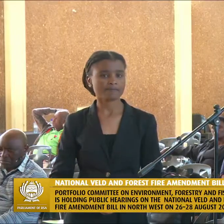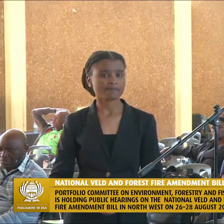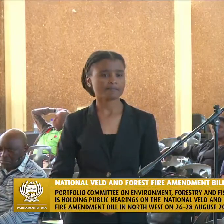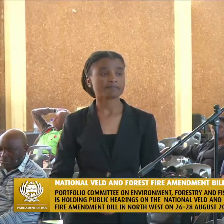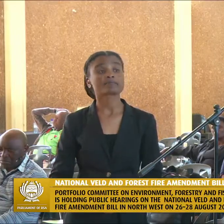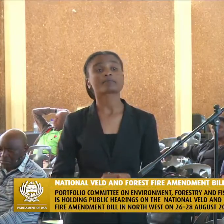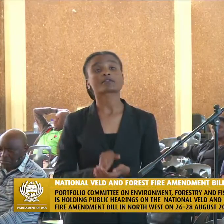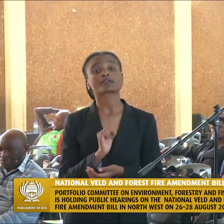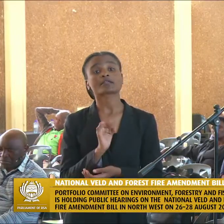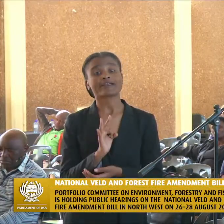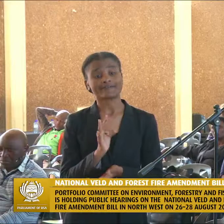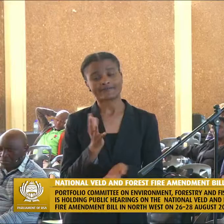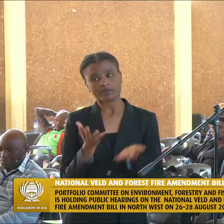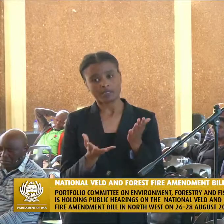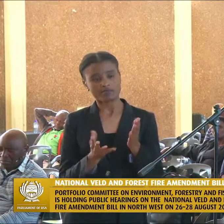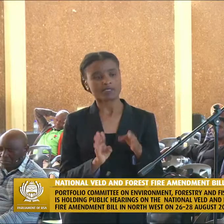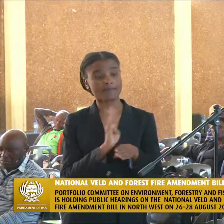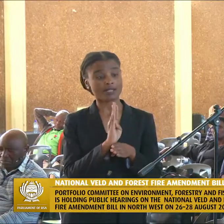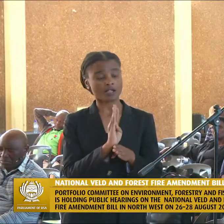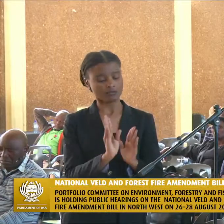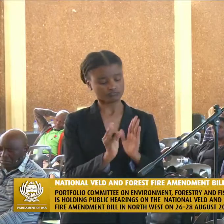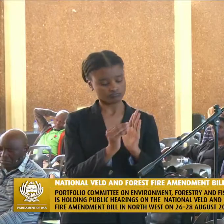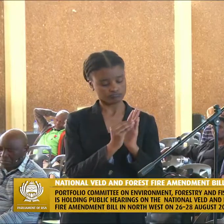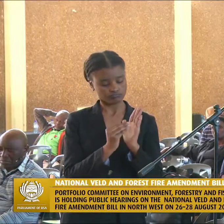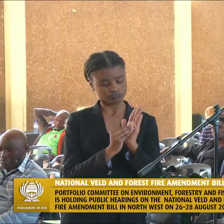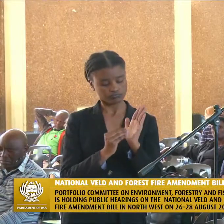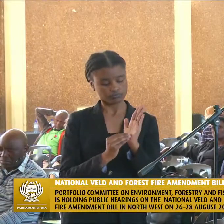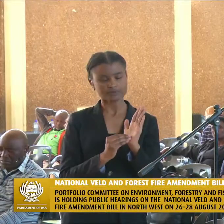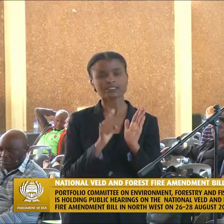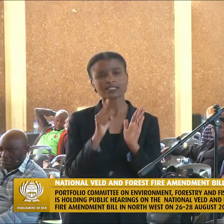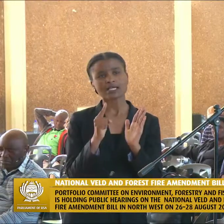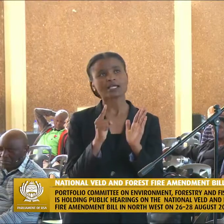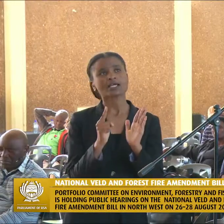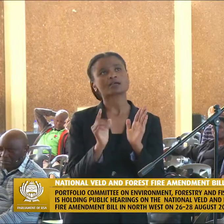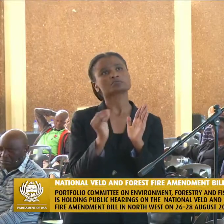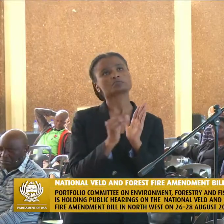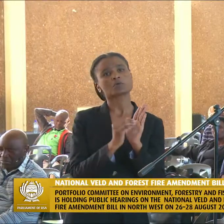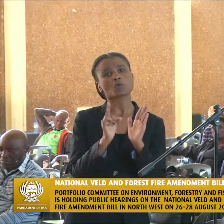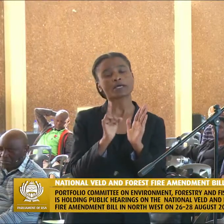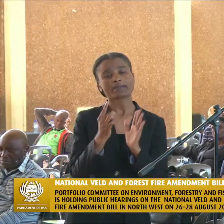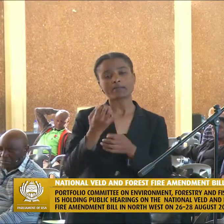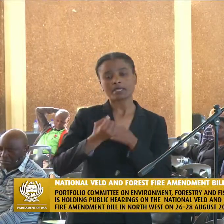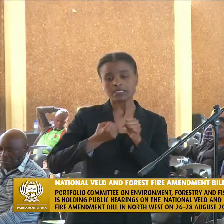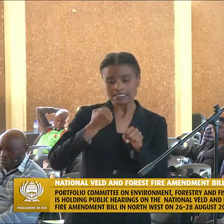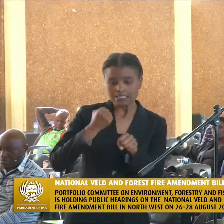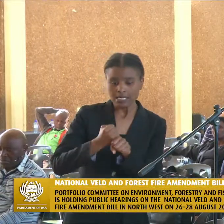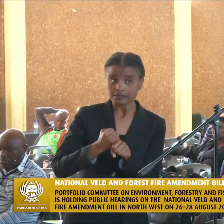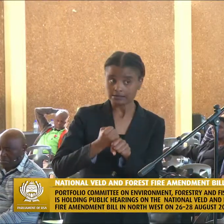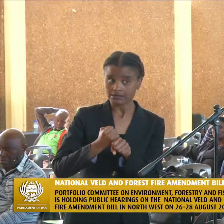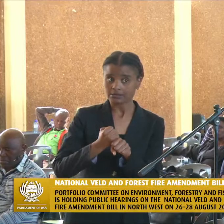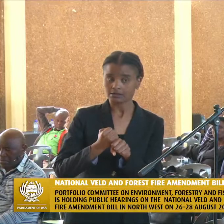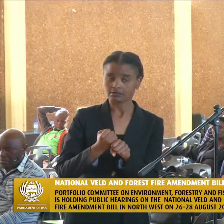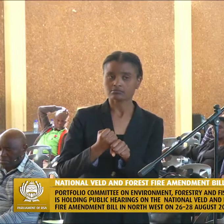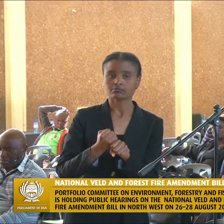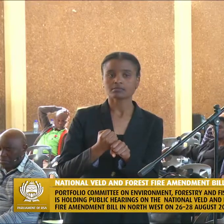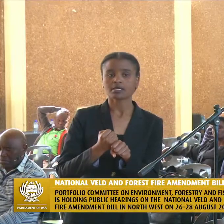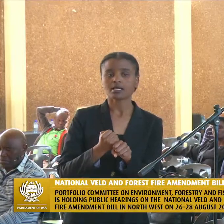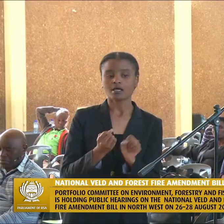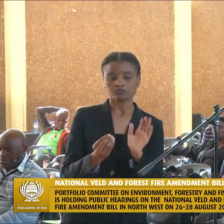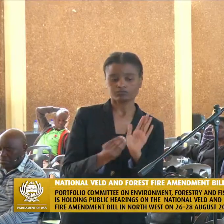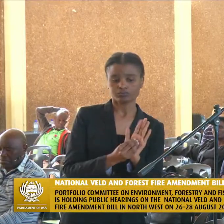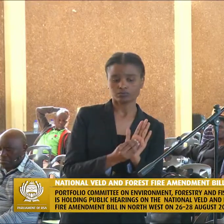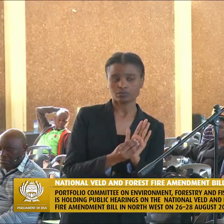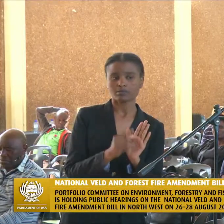if we can include number of years to say that should you not adhere with the law this is the repercussions